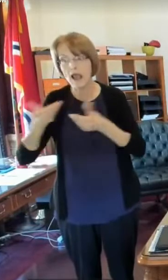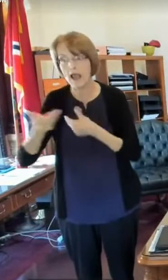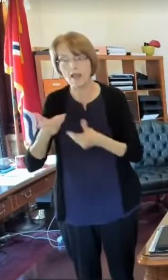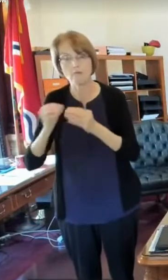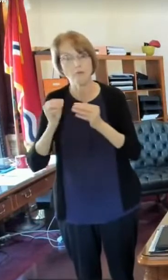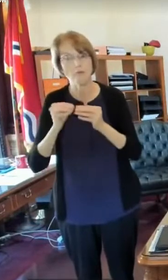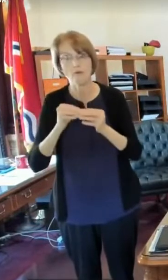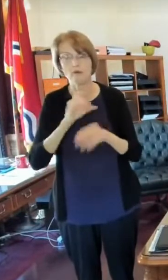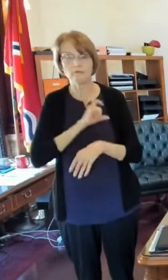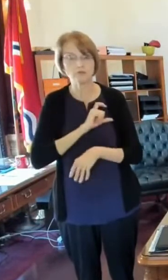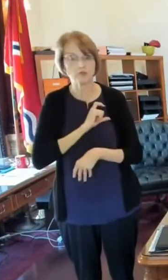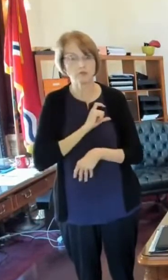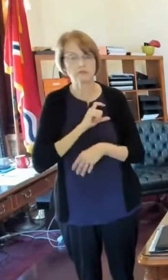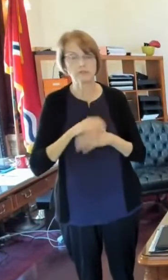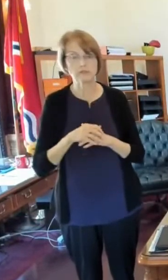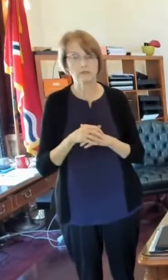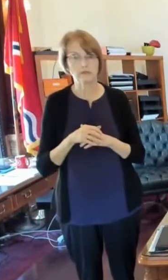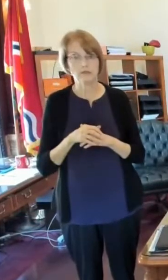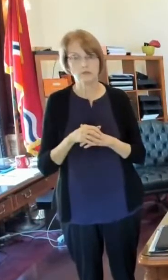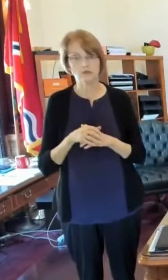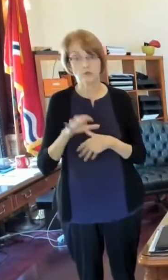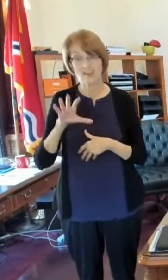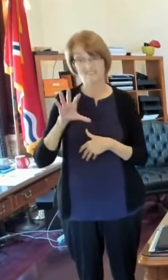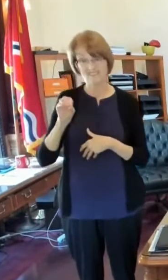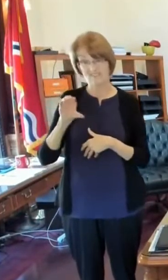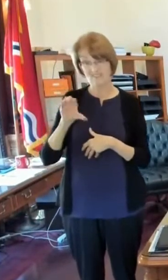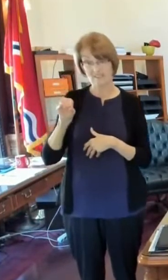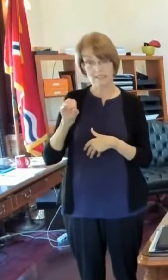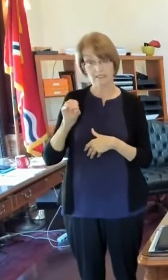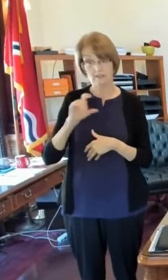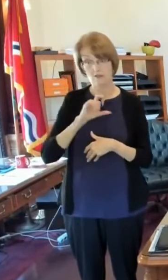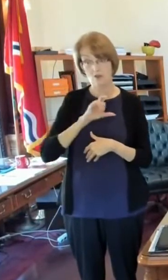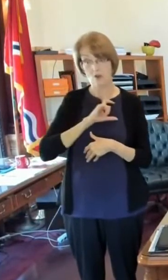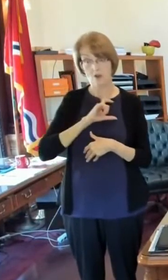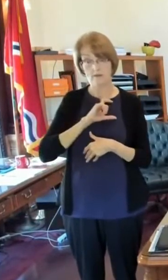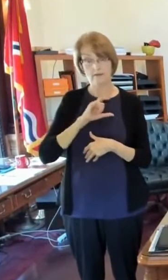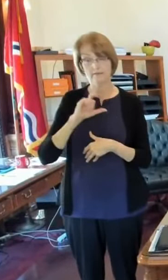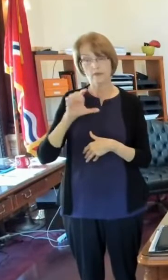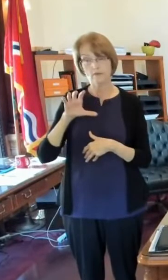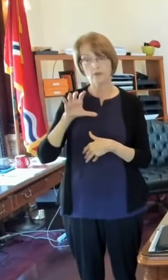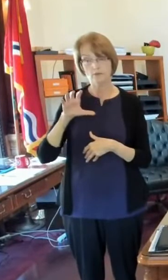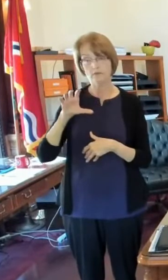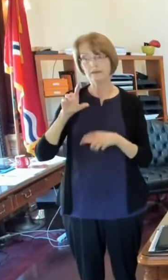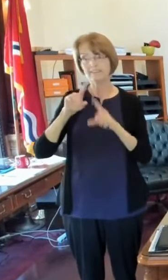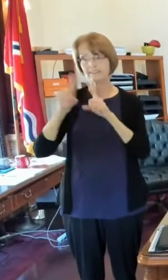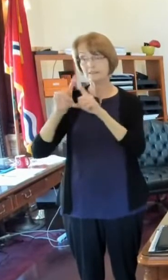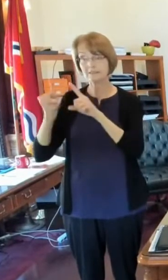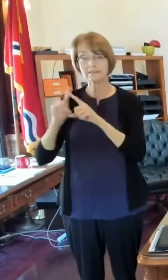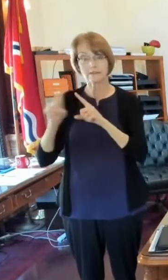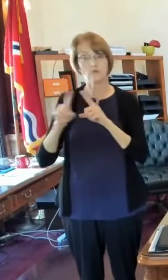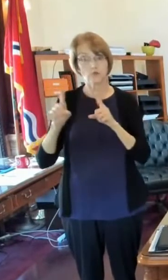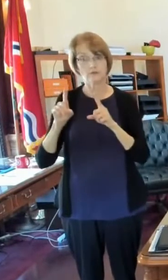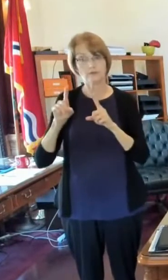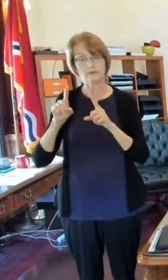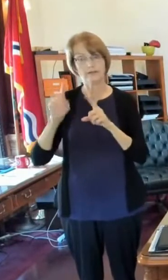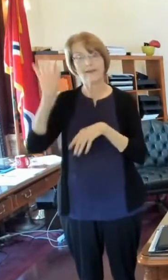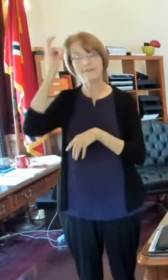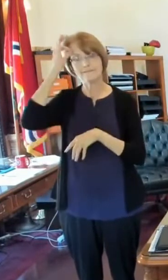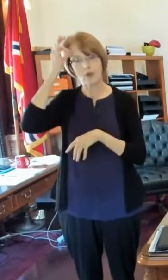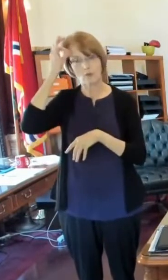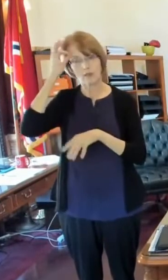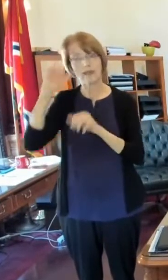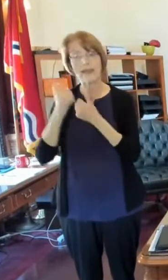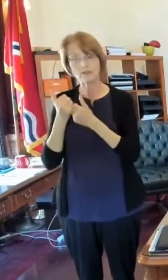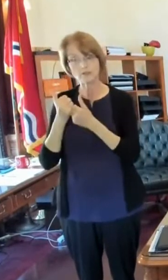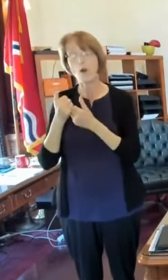officers. And so these 50 officers from the various federal agencies will be very helpful. Federal and state,